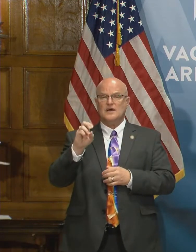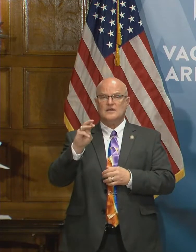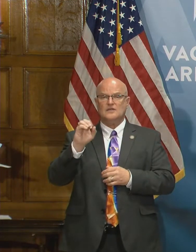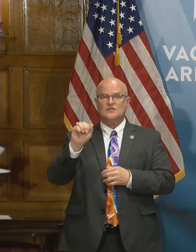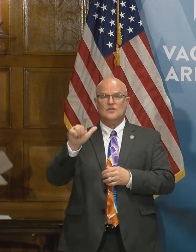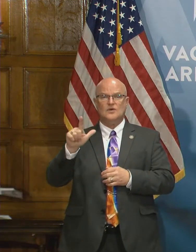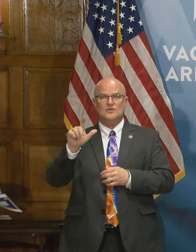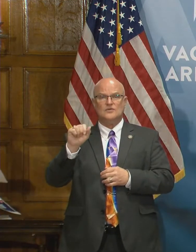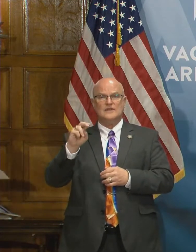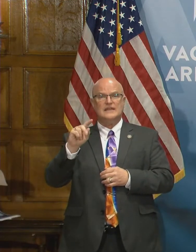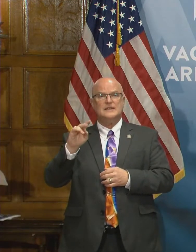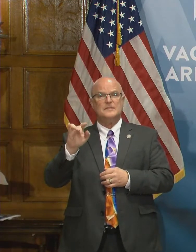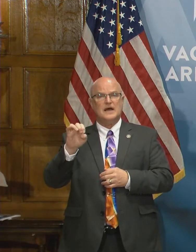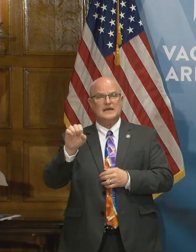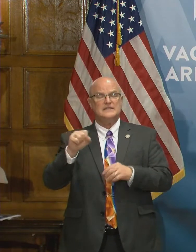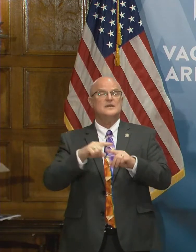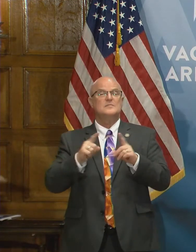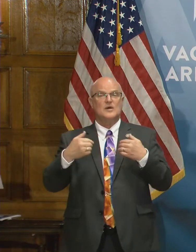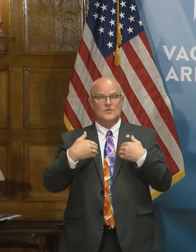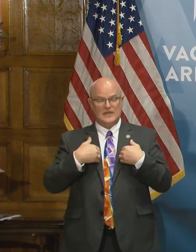antibodies, but we do have